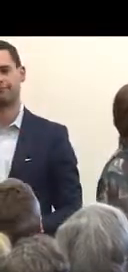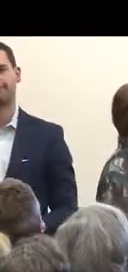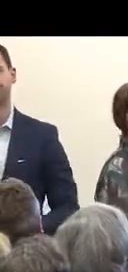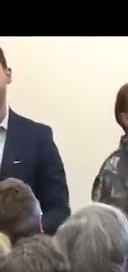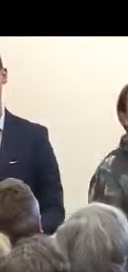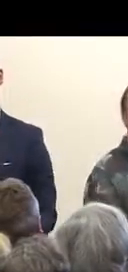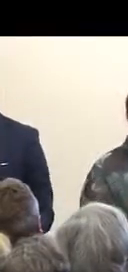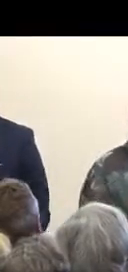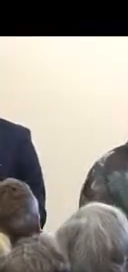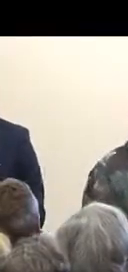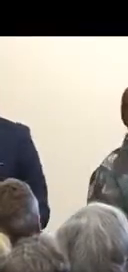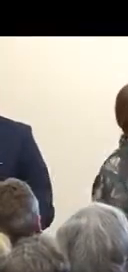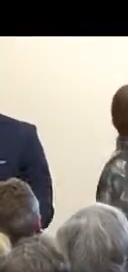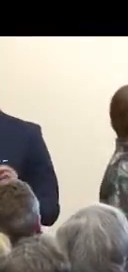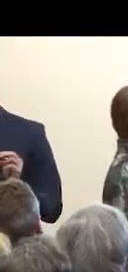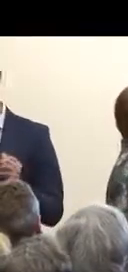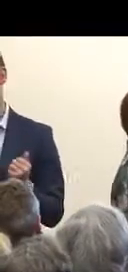I don't know, all is not universal in universal grammar.